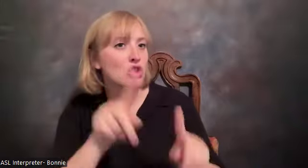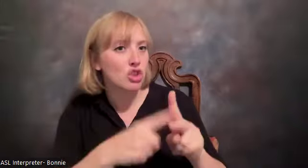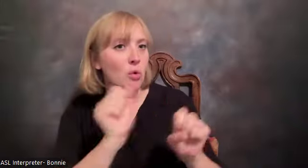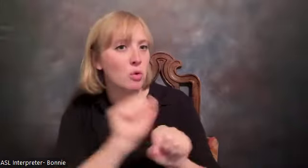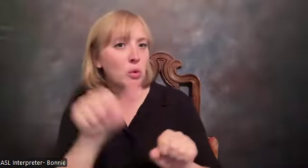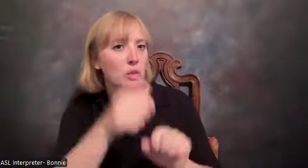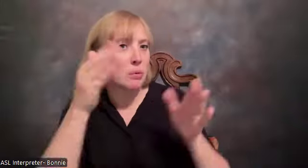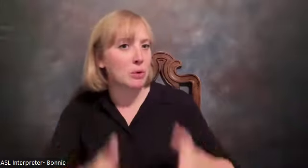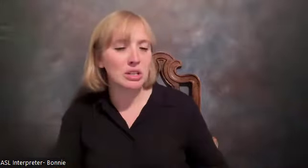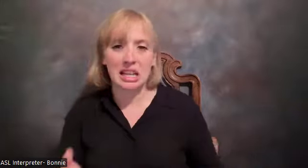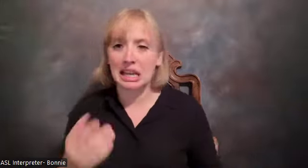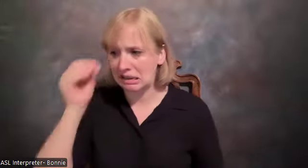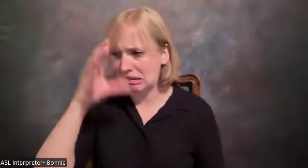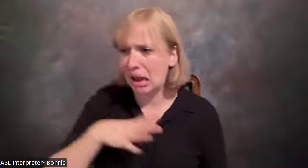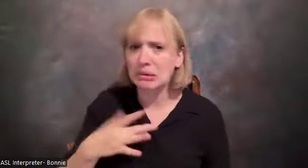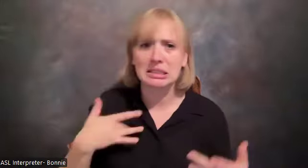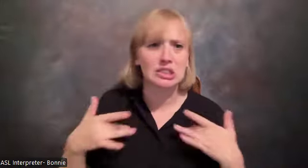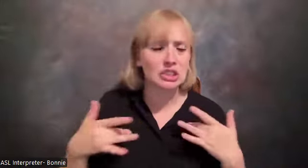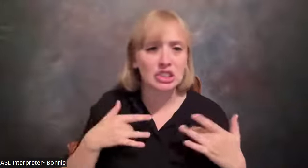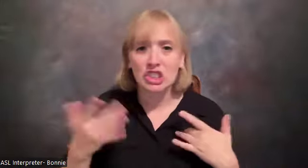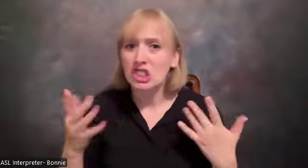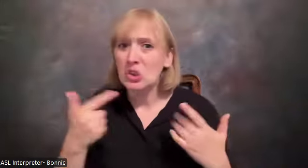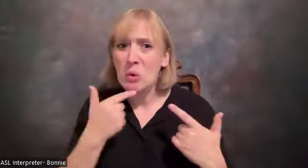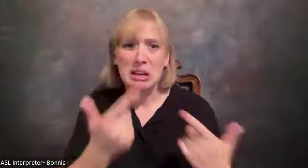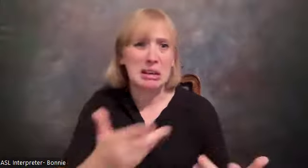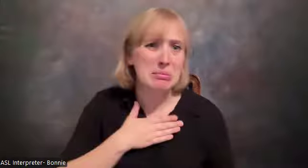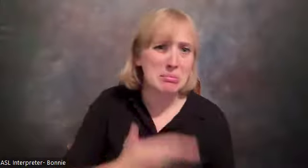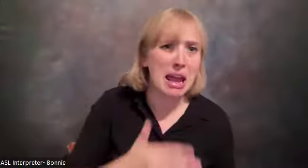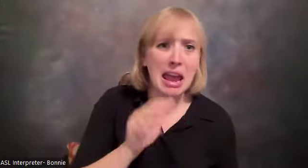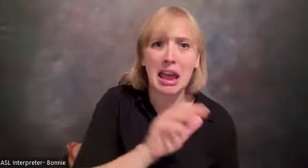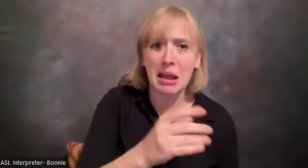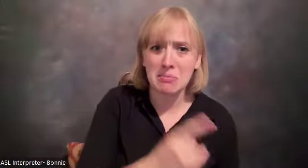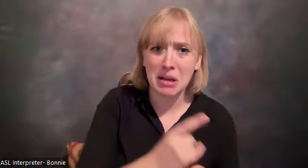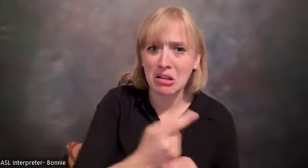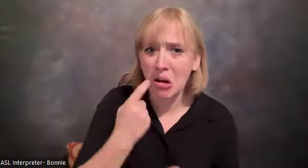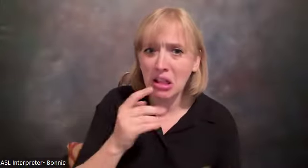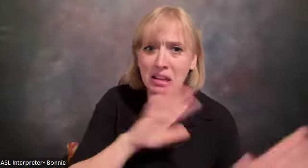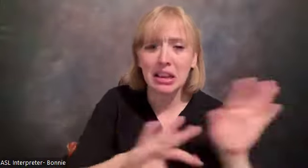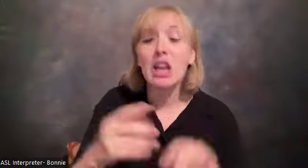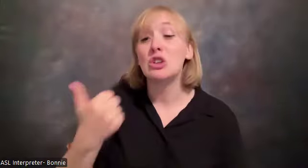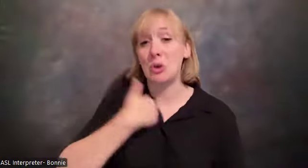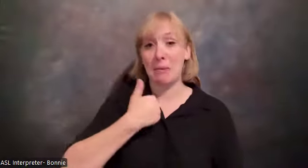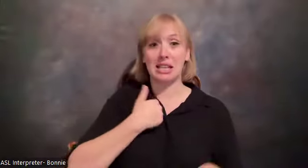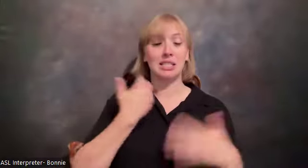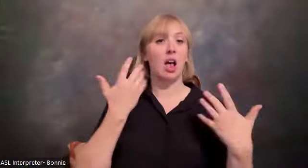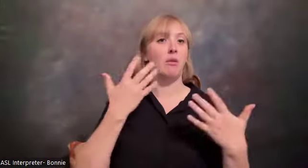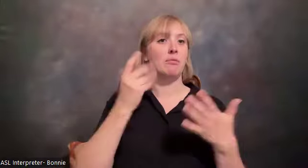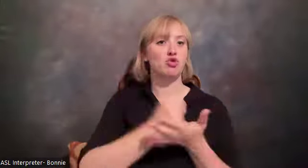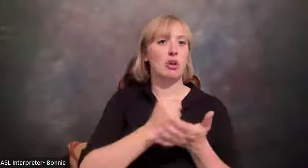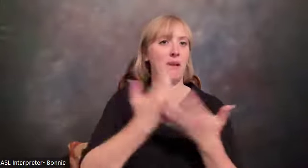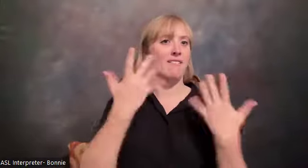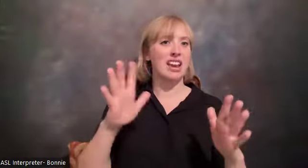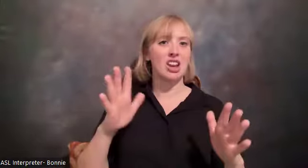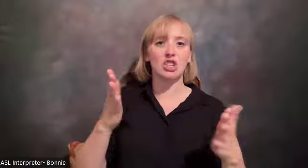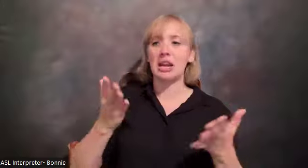others. Right. But he was kind of worried on the ship and, but so I was me coming back from that treatment. I'm like gold